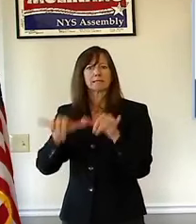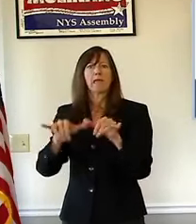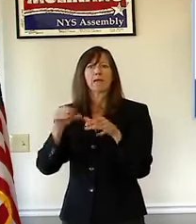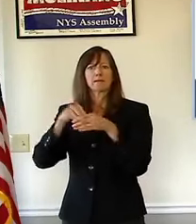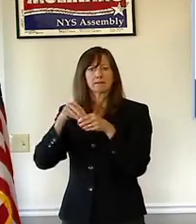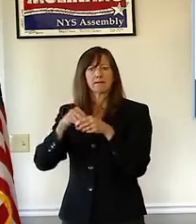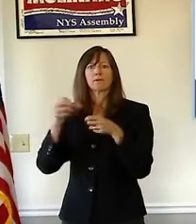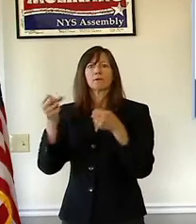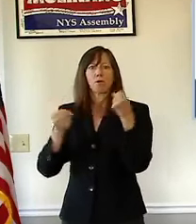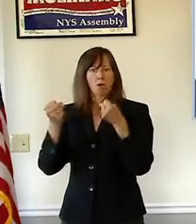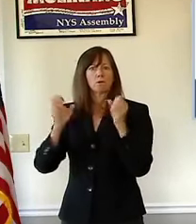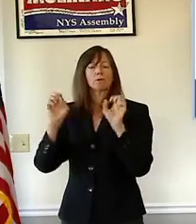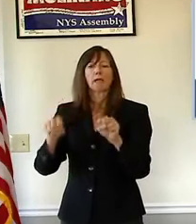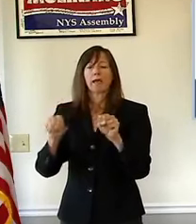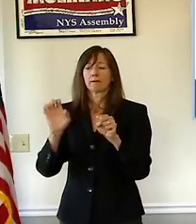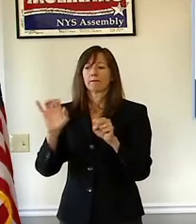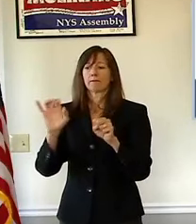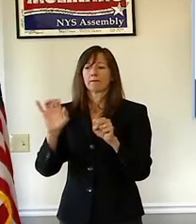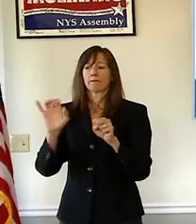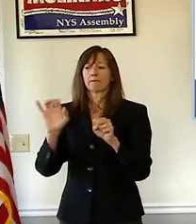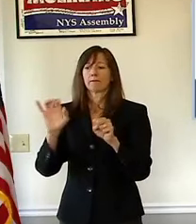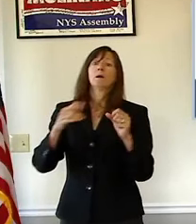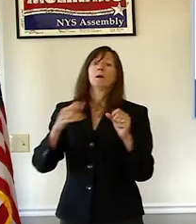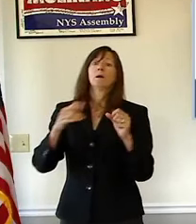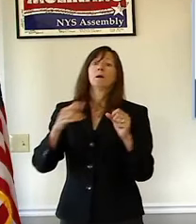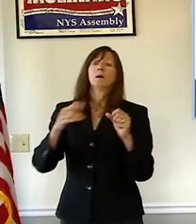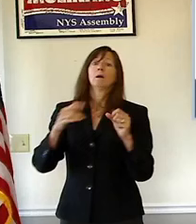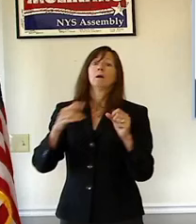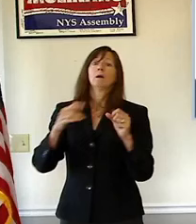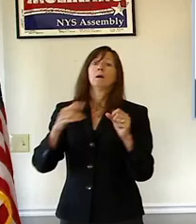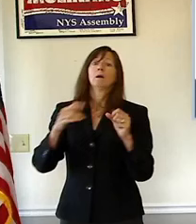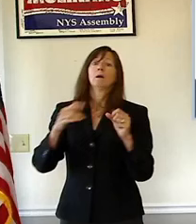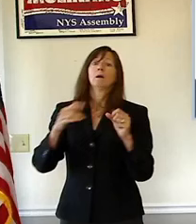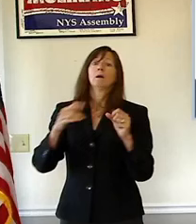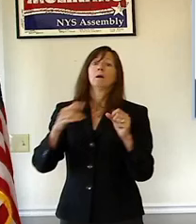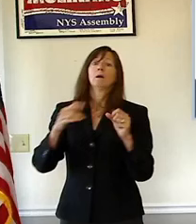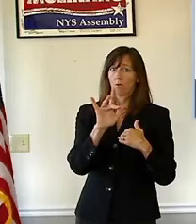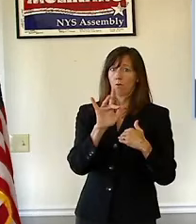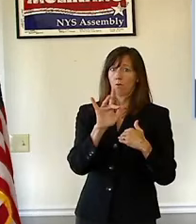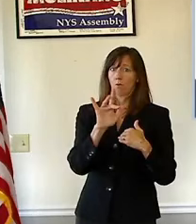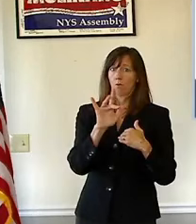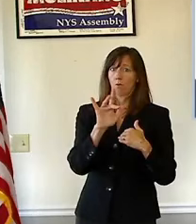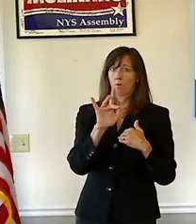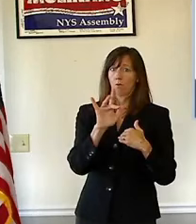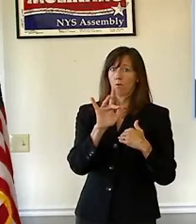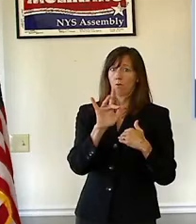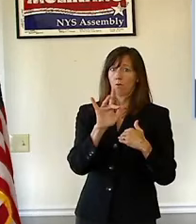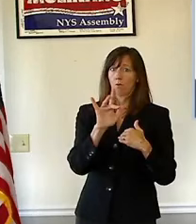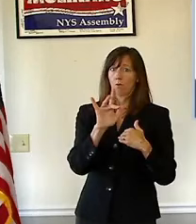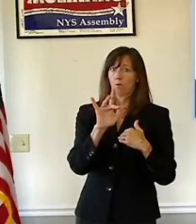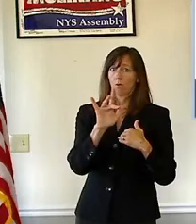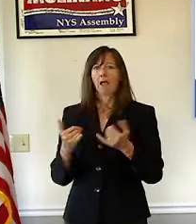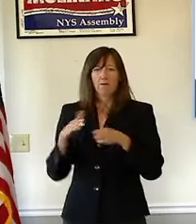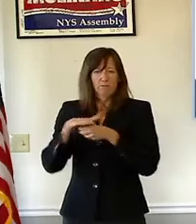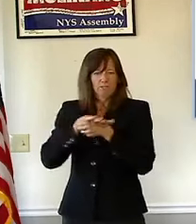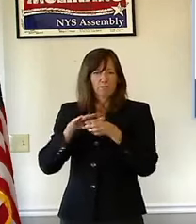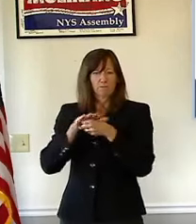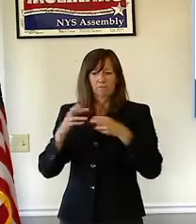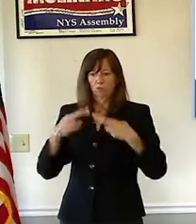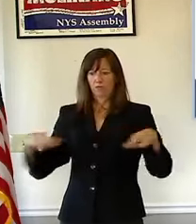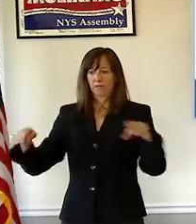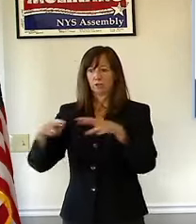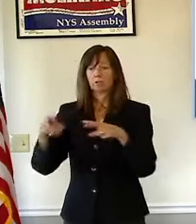occur. The social gathering limit is 25 people. So currently in this region, if you have any activities